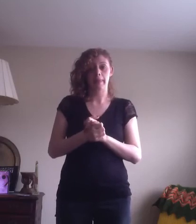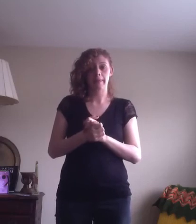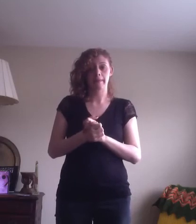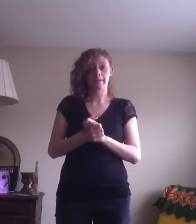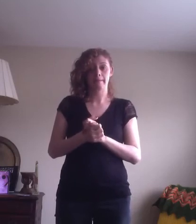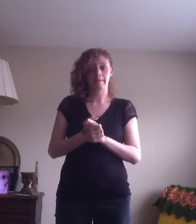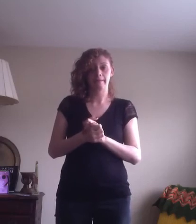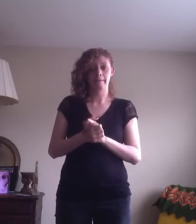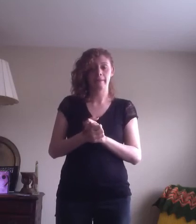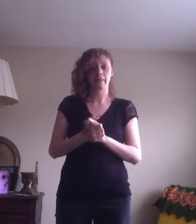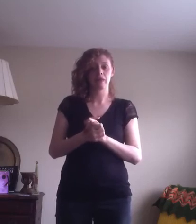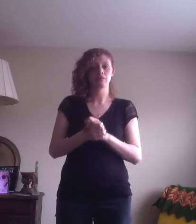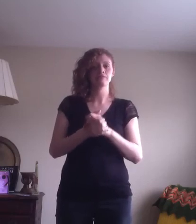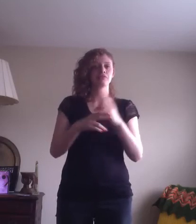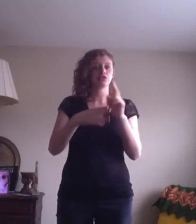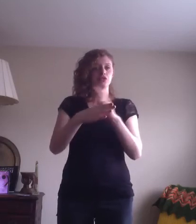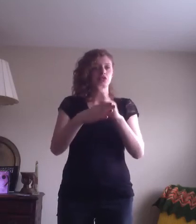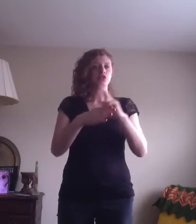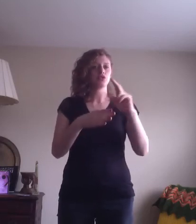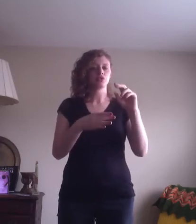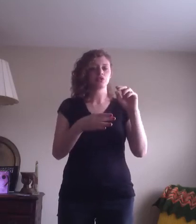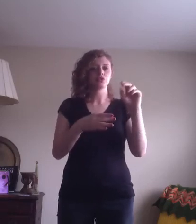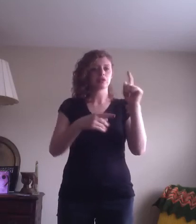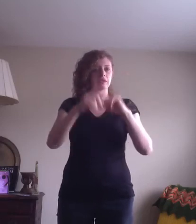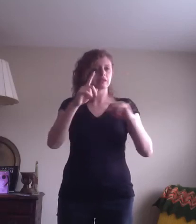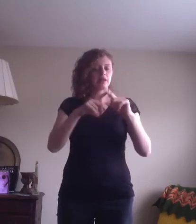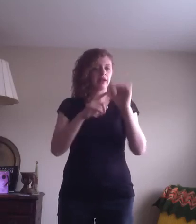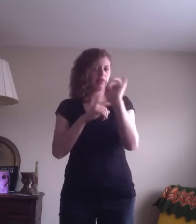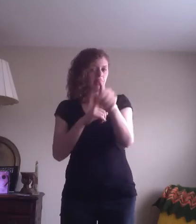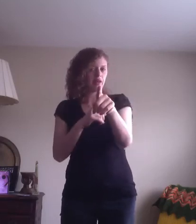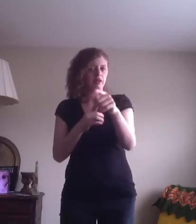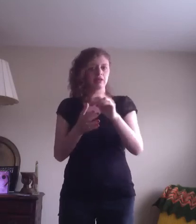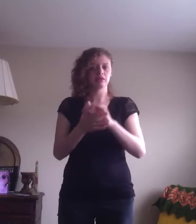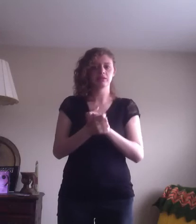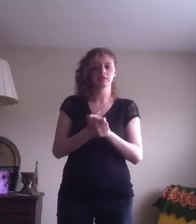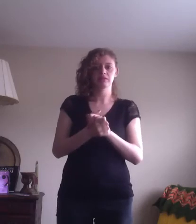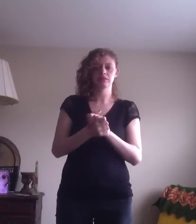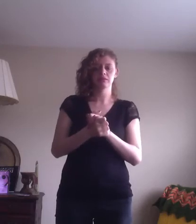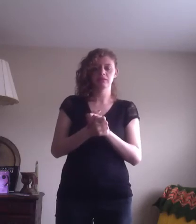way. And can you use to the right of and to the left of like you did earlier?